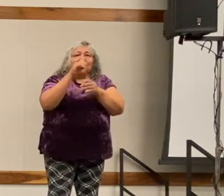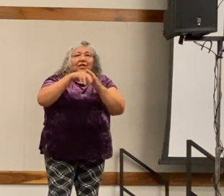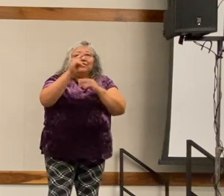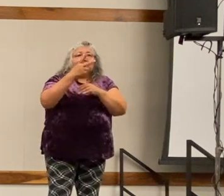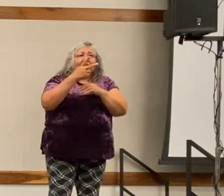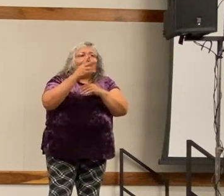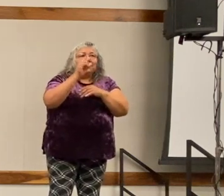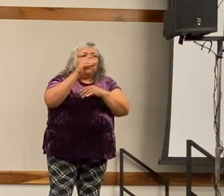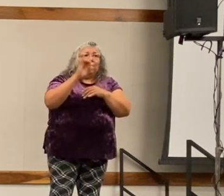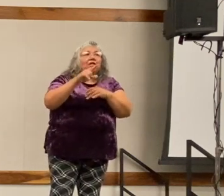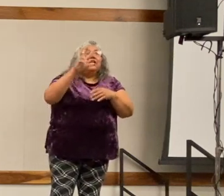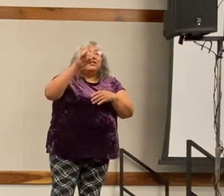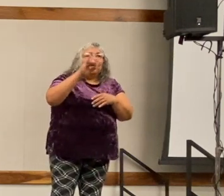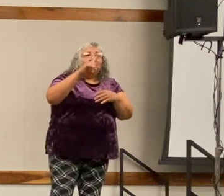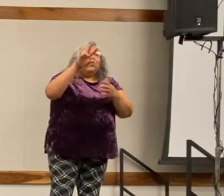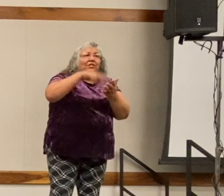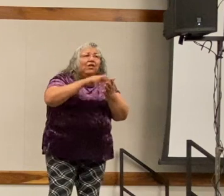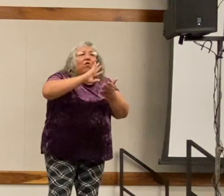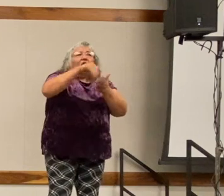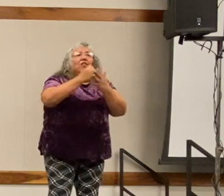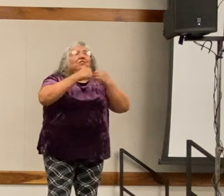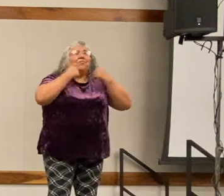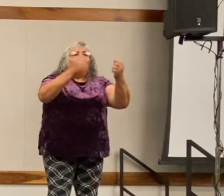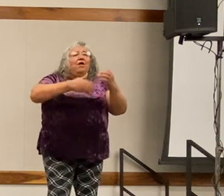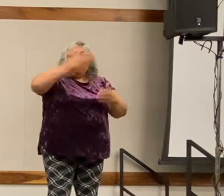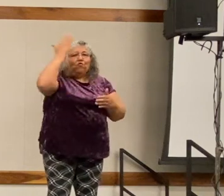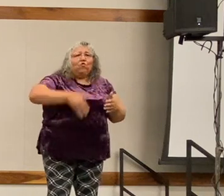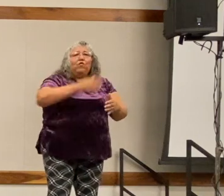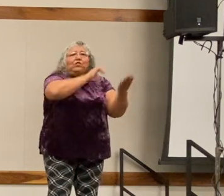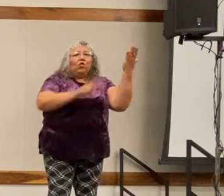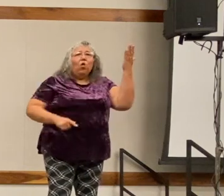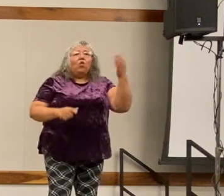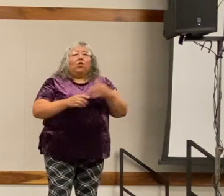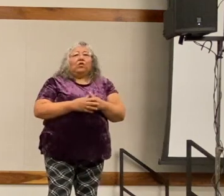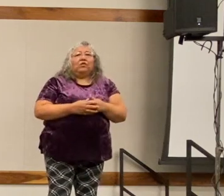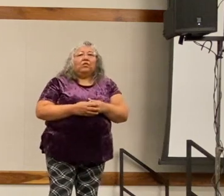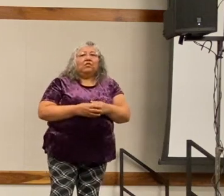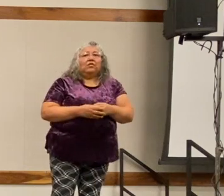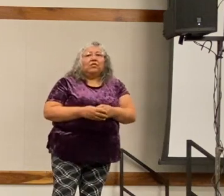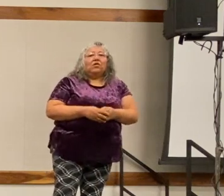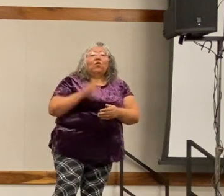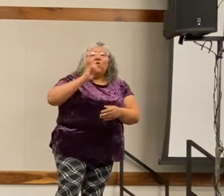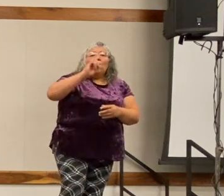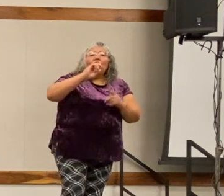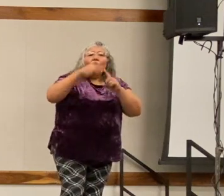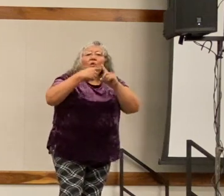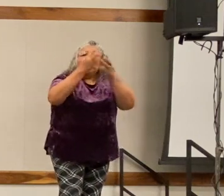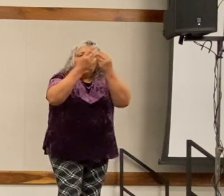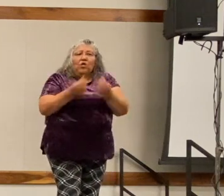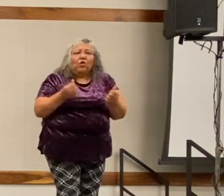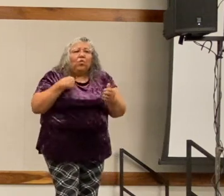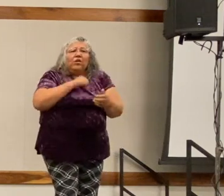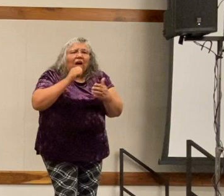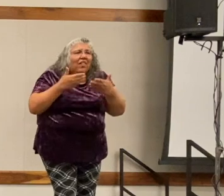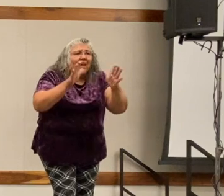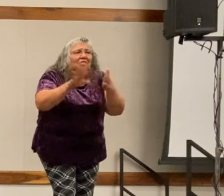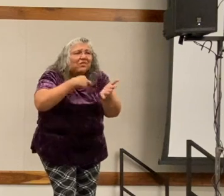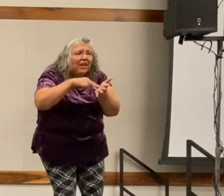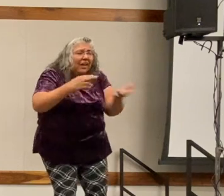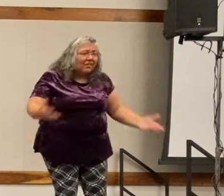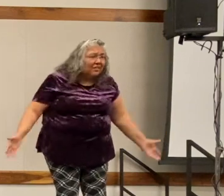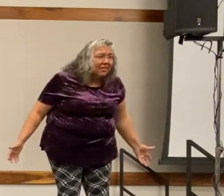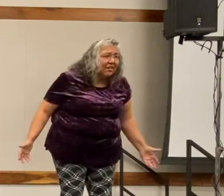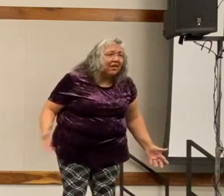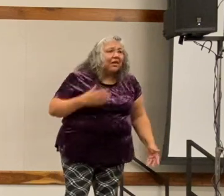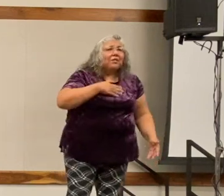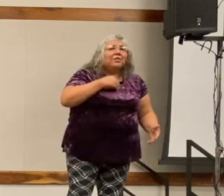said, David was dancing with all his might before the Lord. When did it go away that we're not allowed to dance? Please